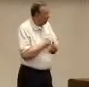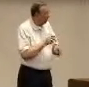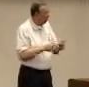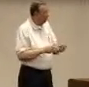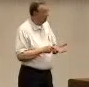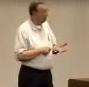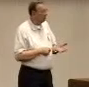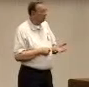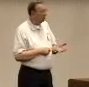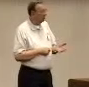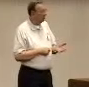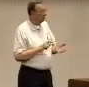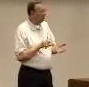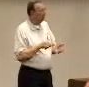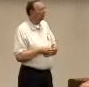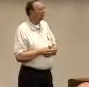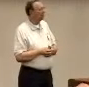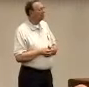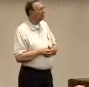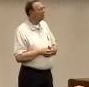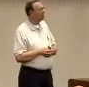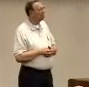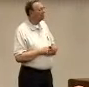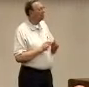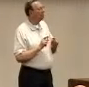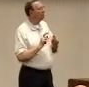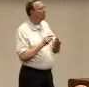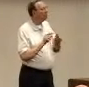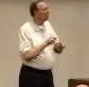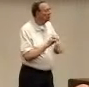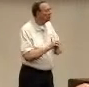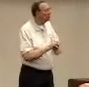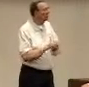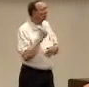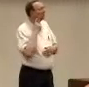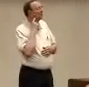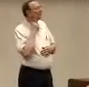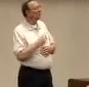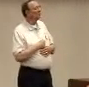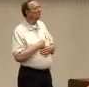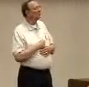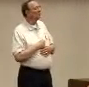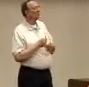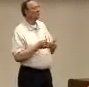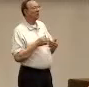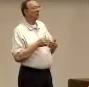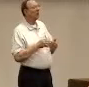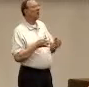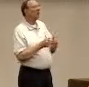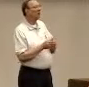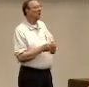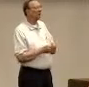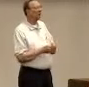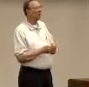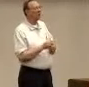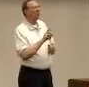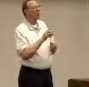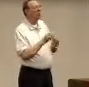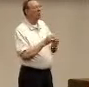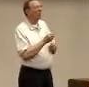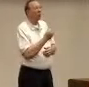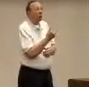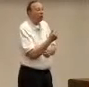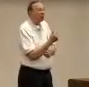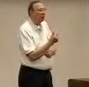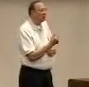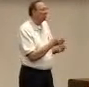that we were serving people, that we loved people. So then he started coming to church, and he started listening there. And then we do these things called DC3s, where we get